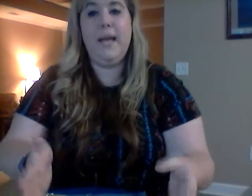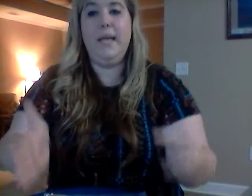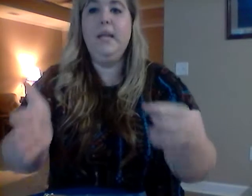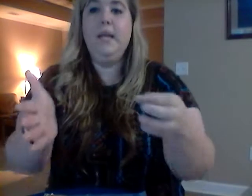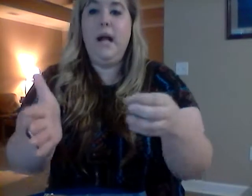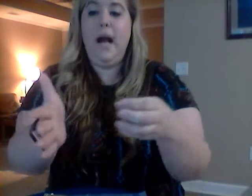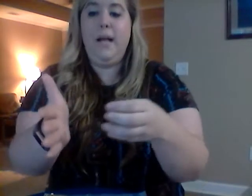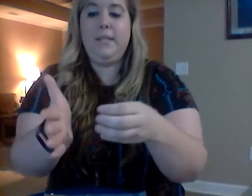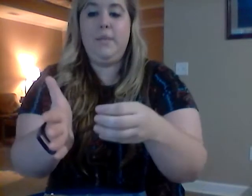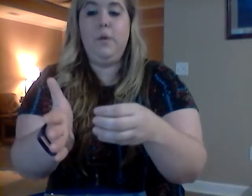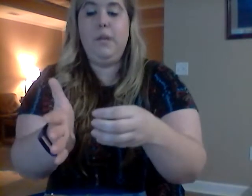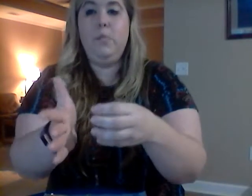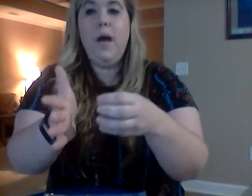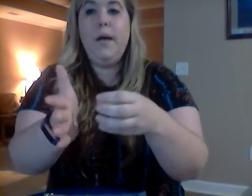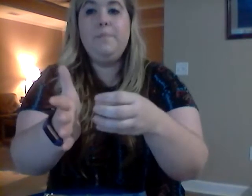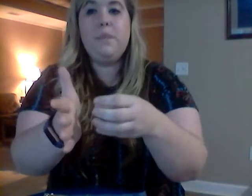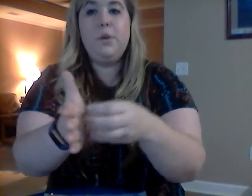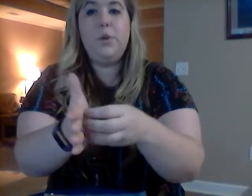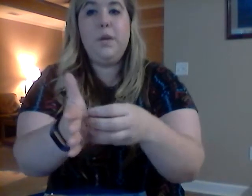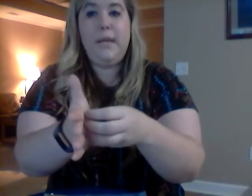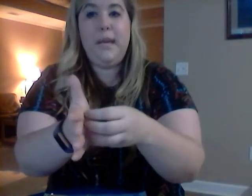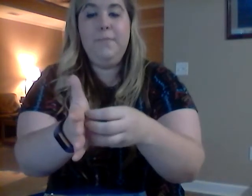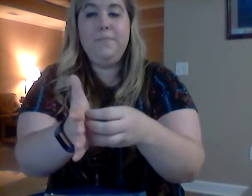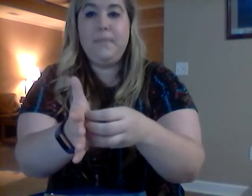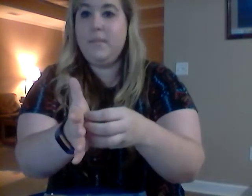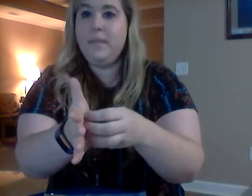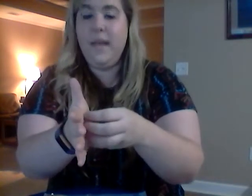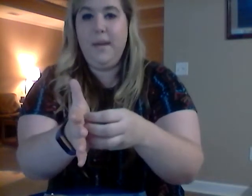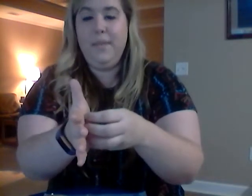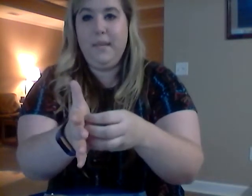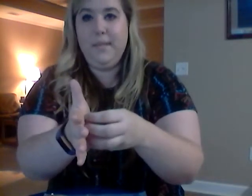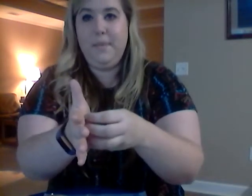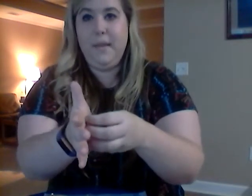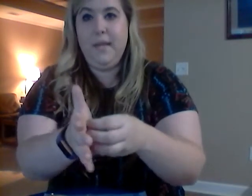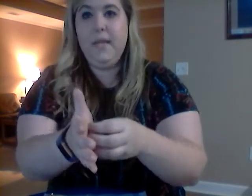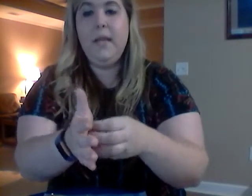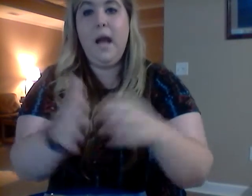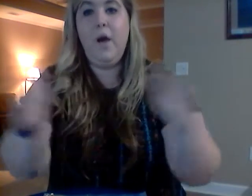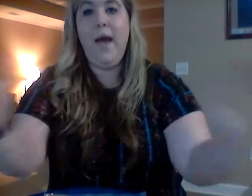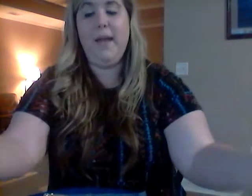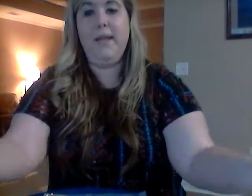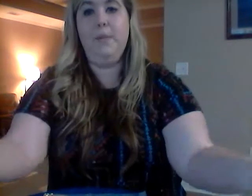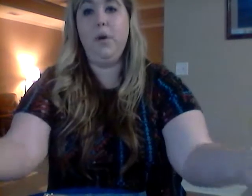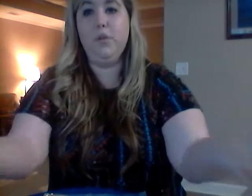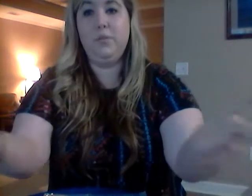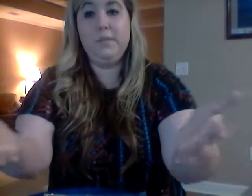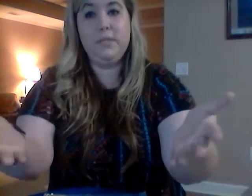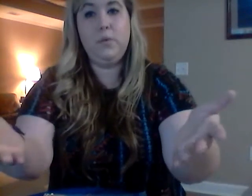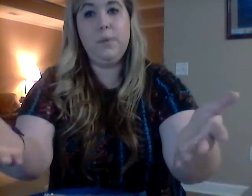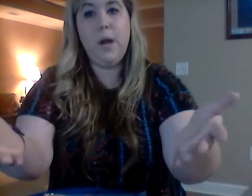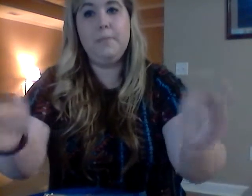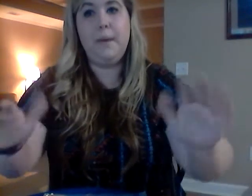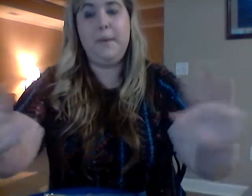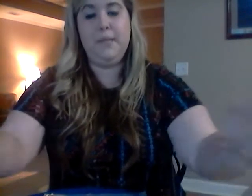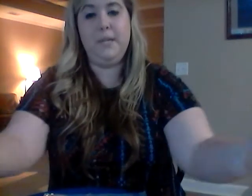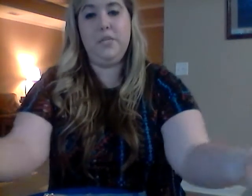client, I say, "What do you want, cookie?" and nothing is emitted, I'll add in a partial physical prompt by maybe touching